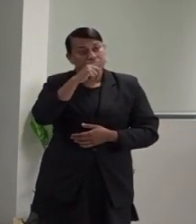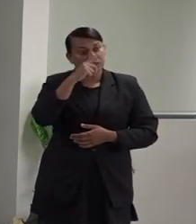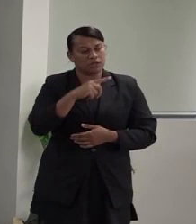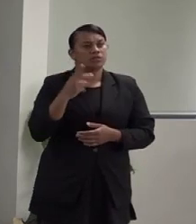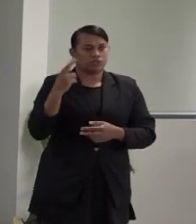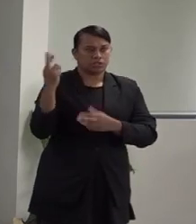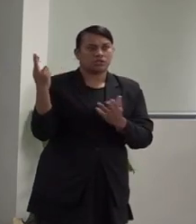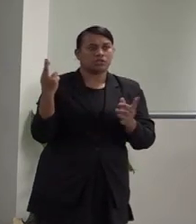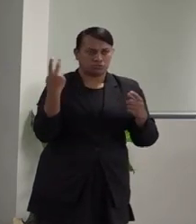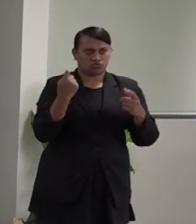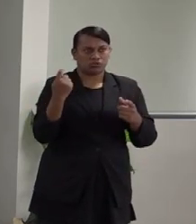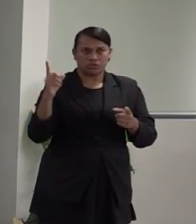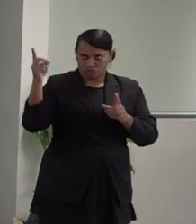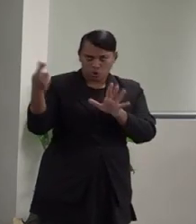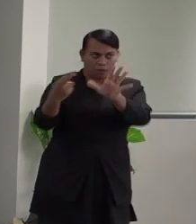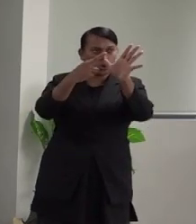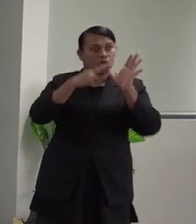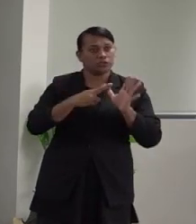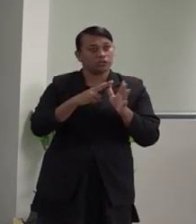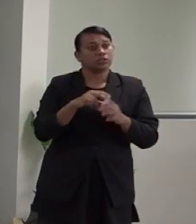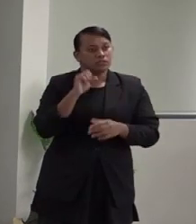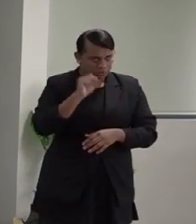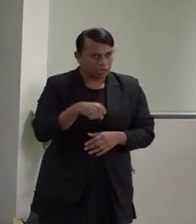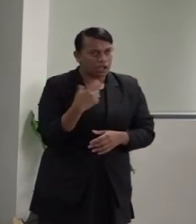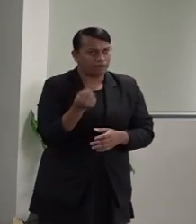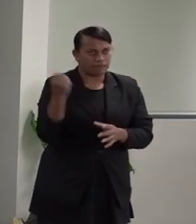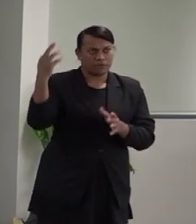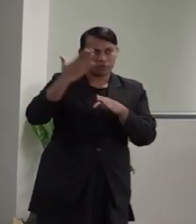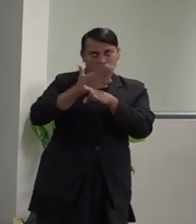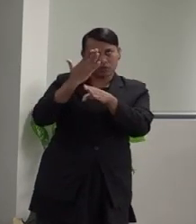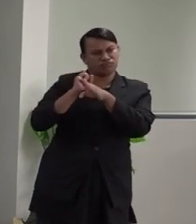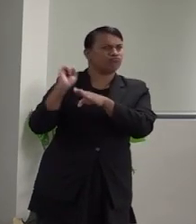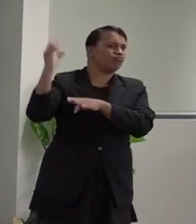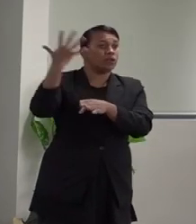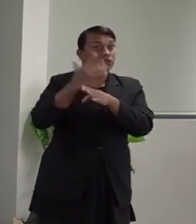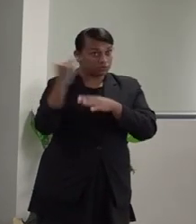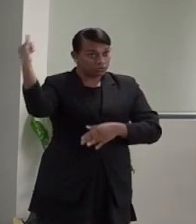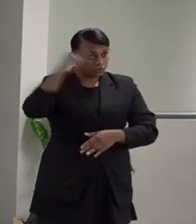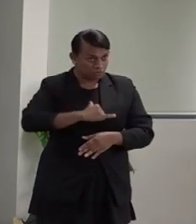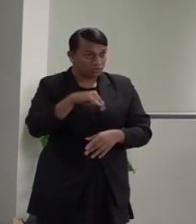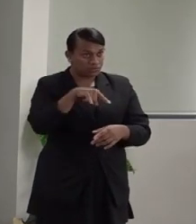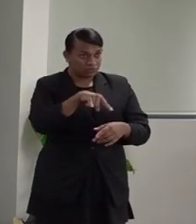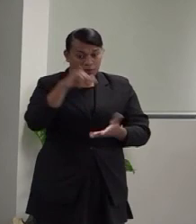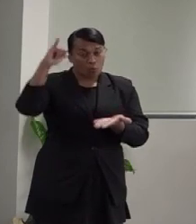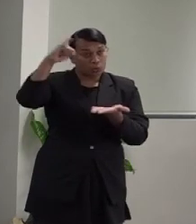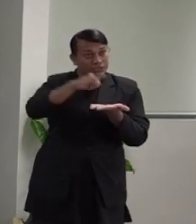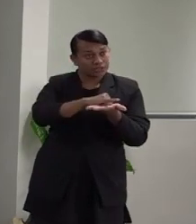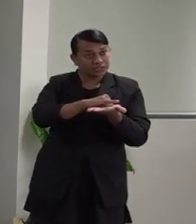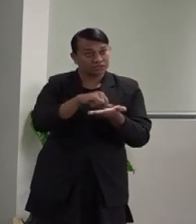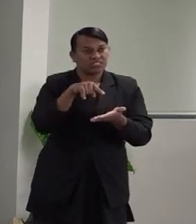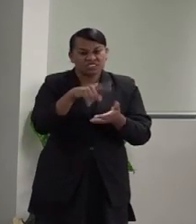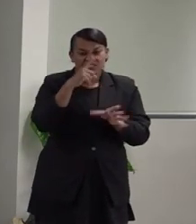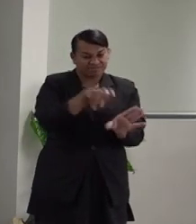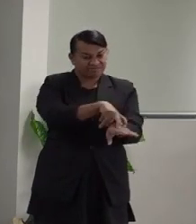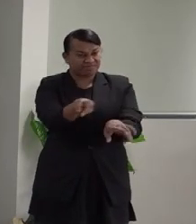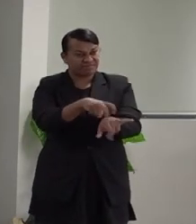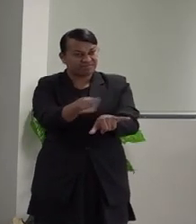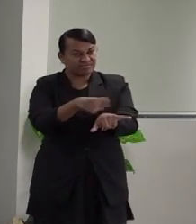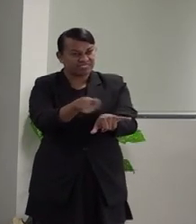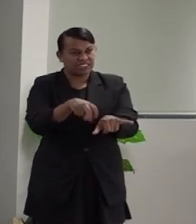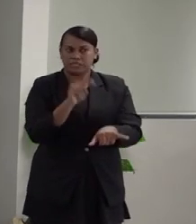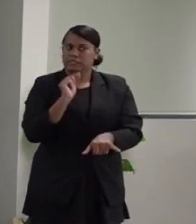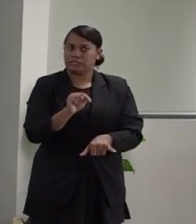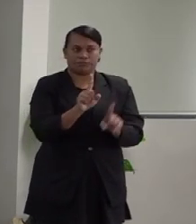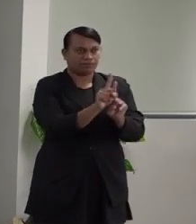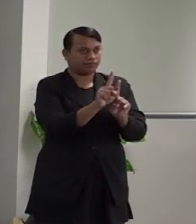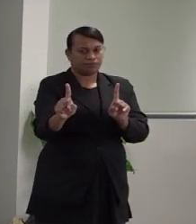overseas. These passengers will all be required to self-quarantine for 14 days upon arrival. We know